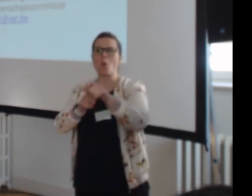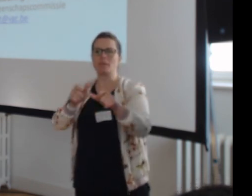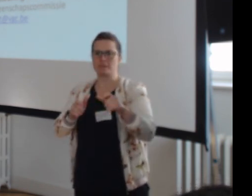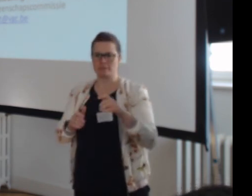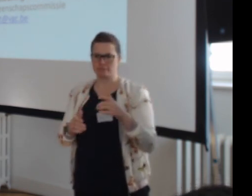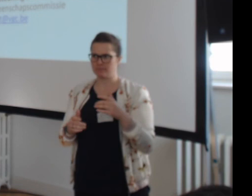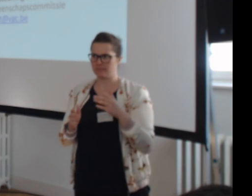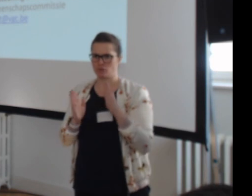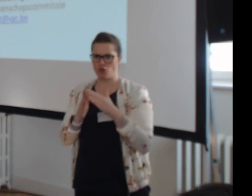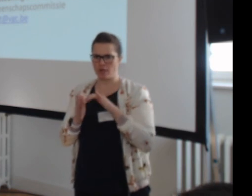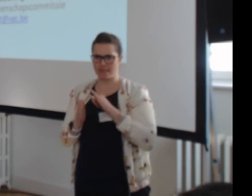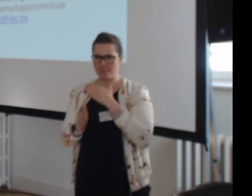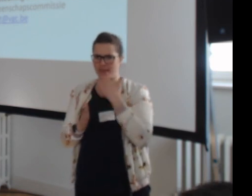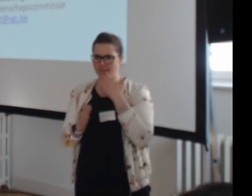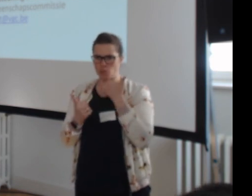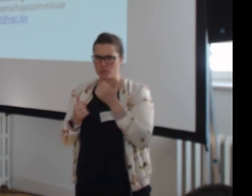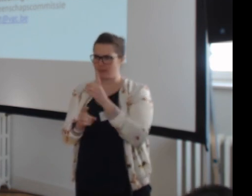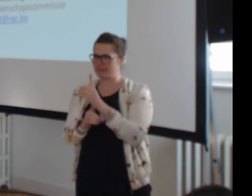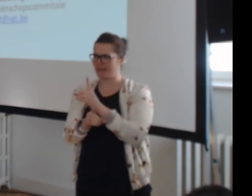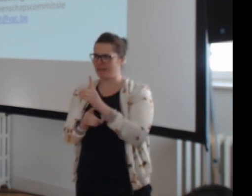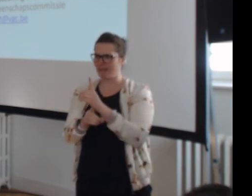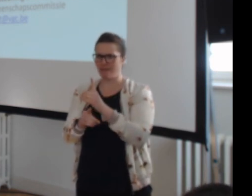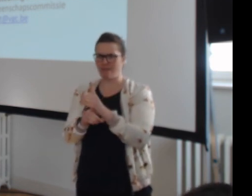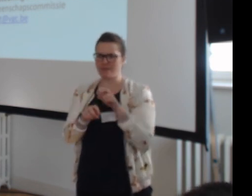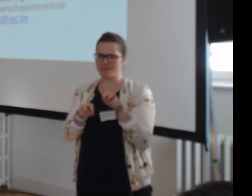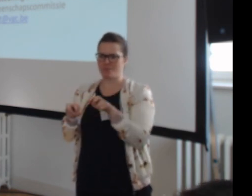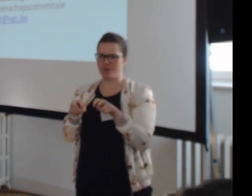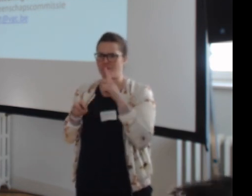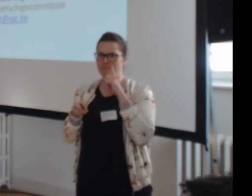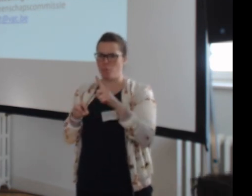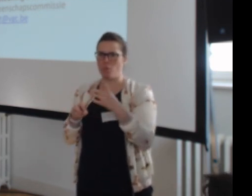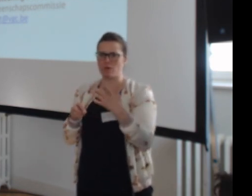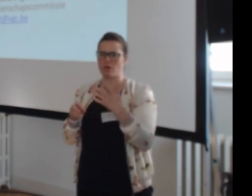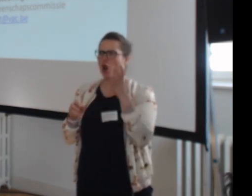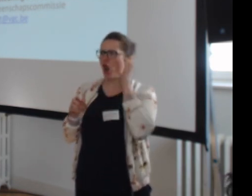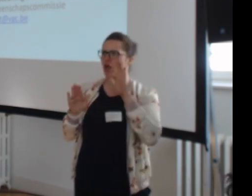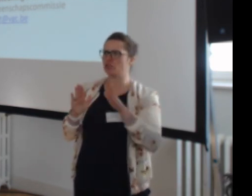CD player, like a good CD player to play the DAISY books.